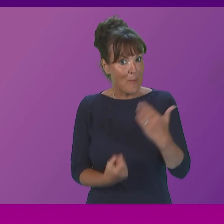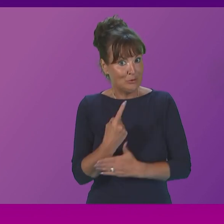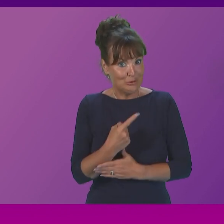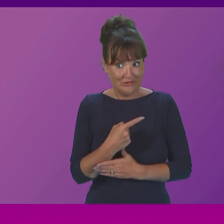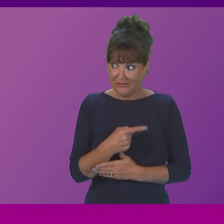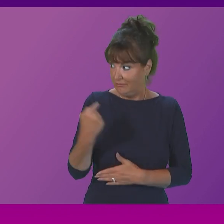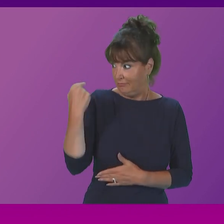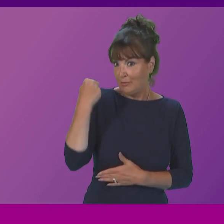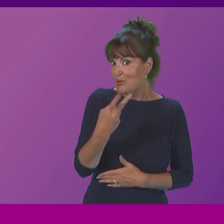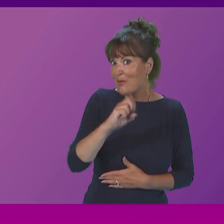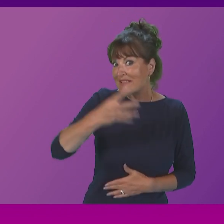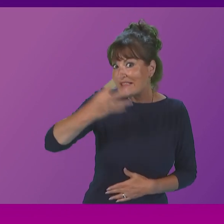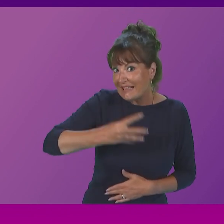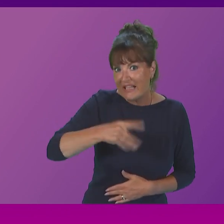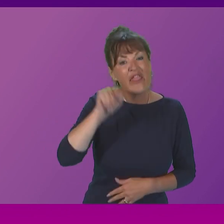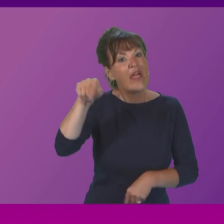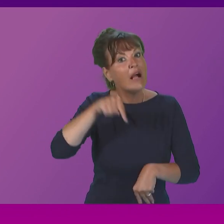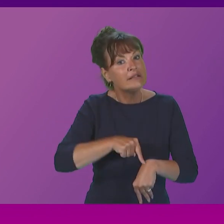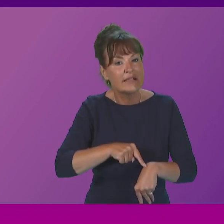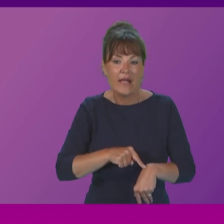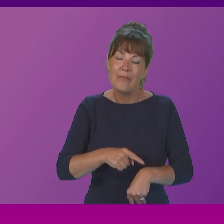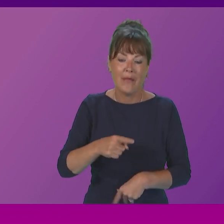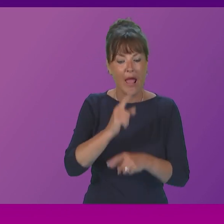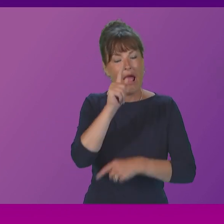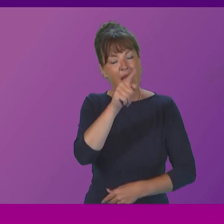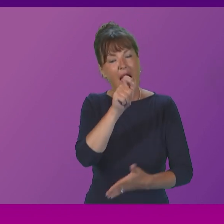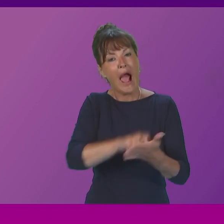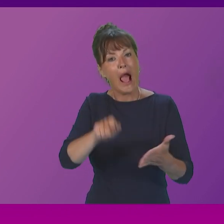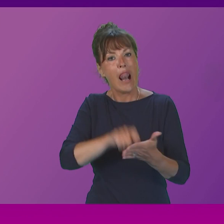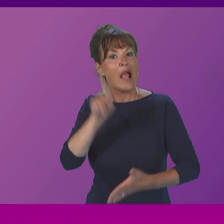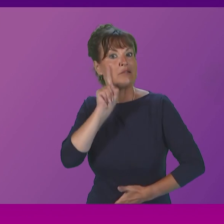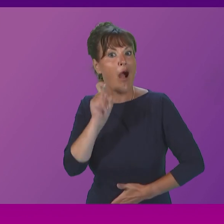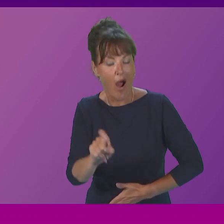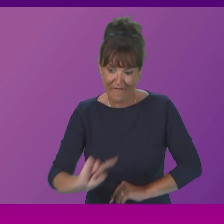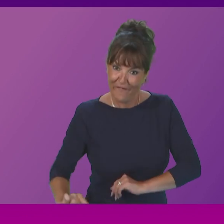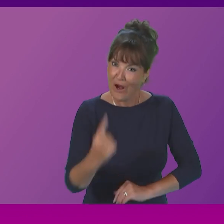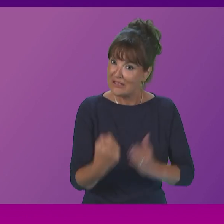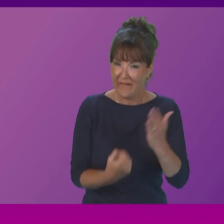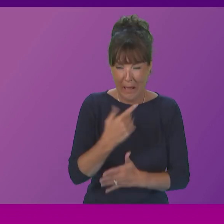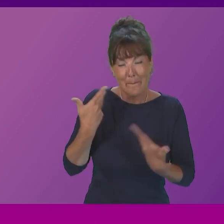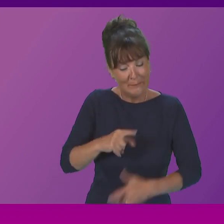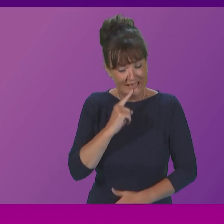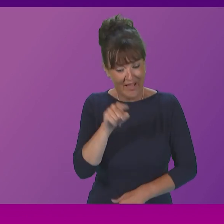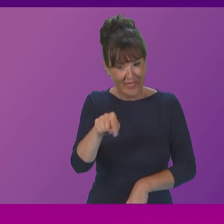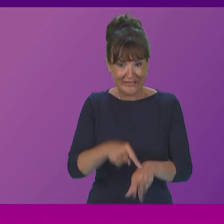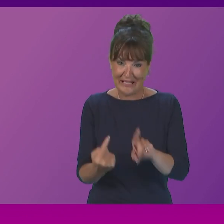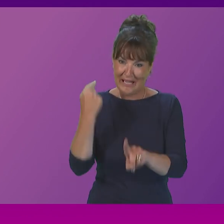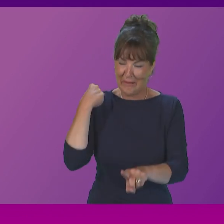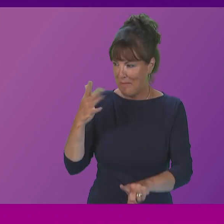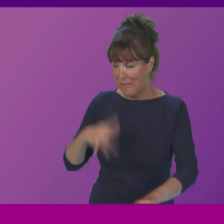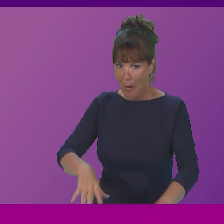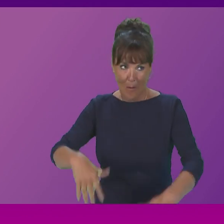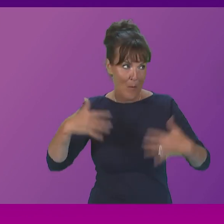this in 2019 when GatHER had their first event, and I said it then and I say it now, what a brilliant